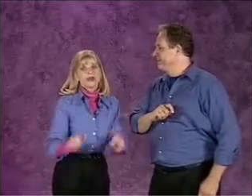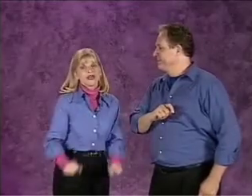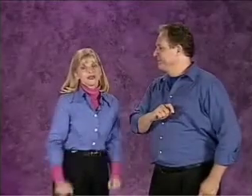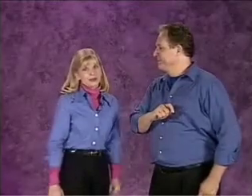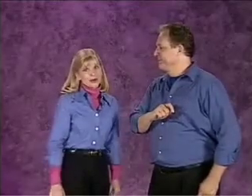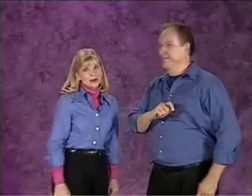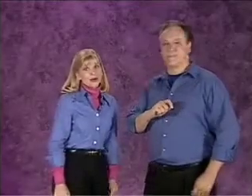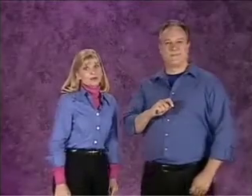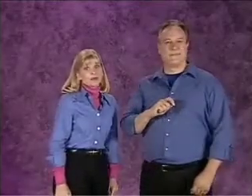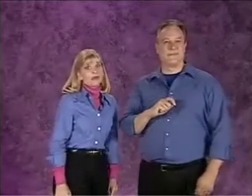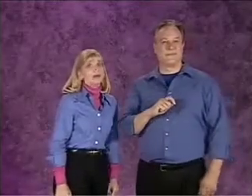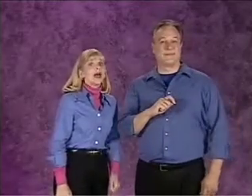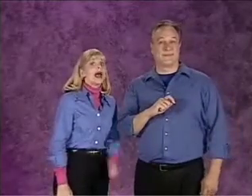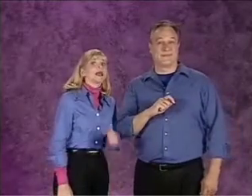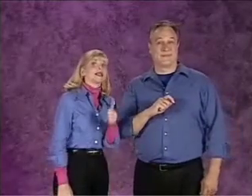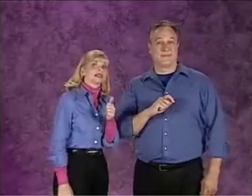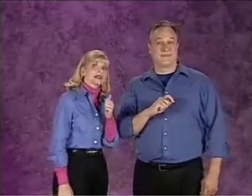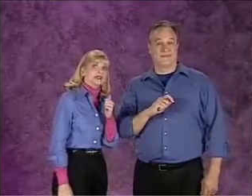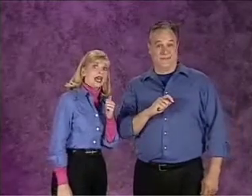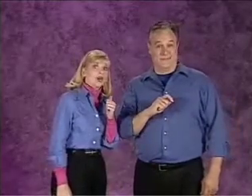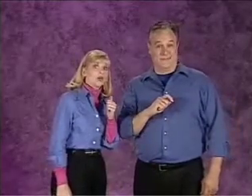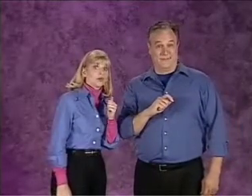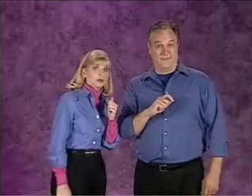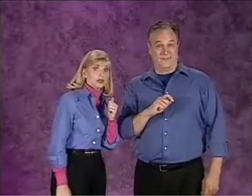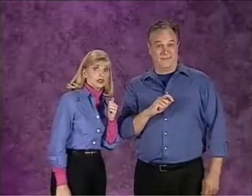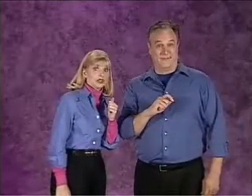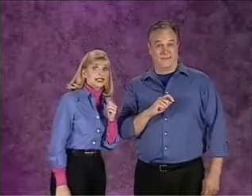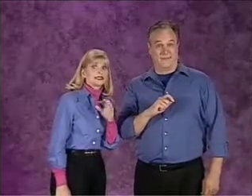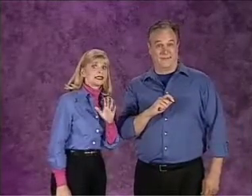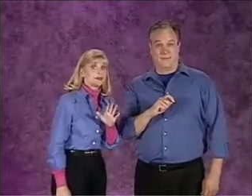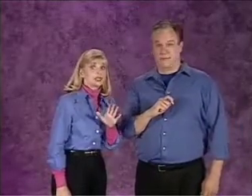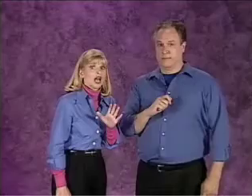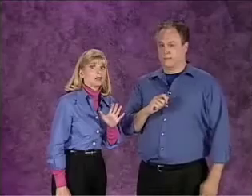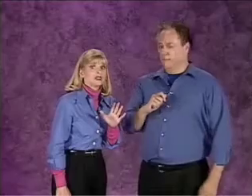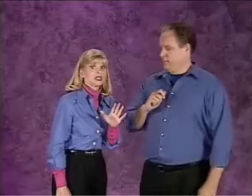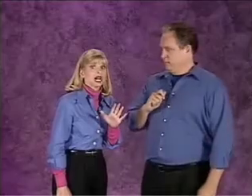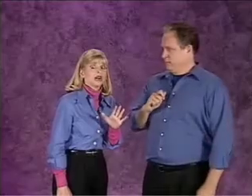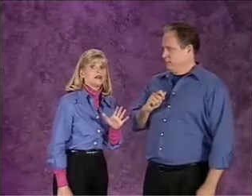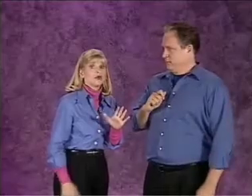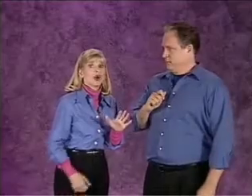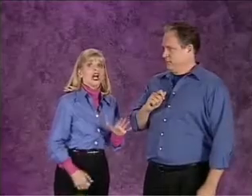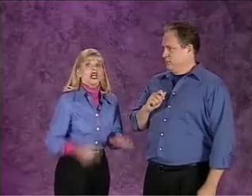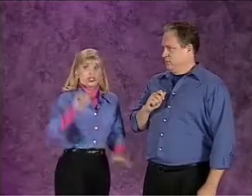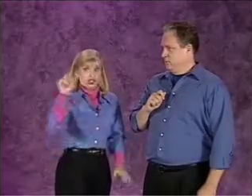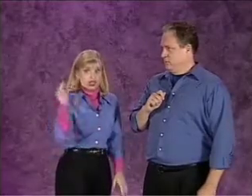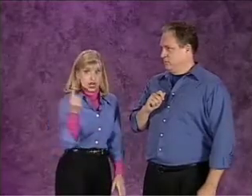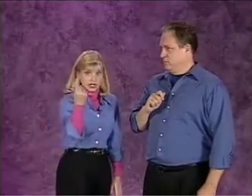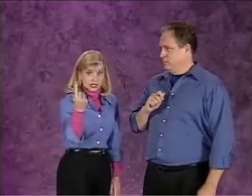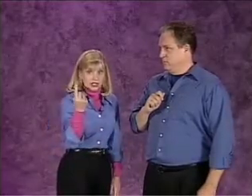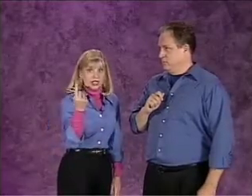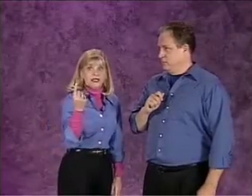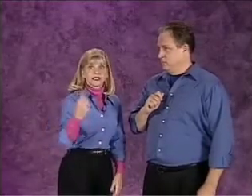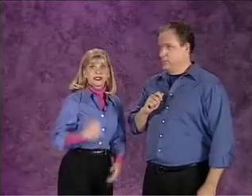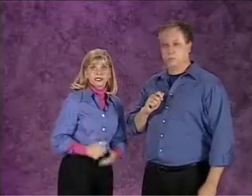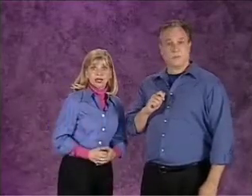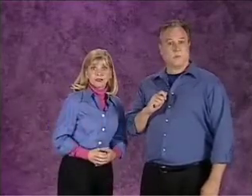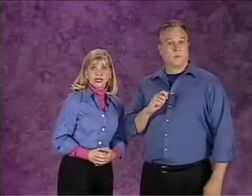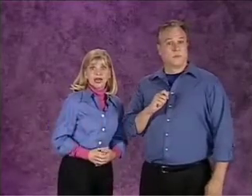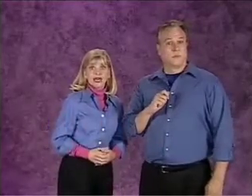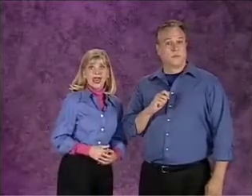we let you go. Remember back in Lesson 10 when we mentioned that sometimes the sign for just is the same sign